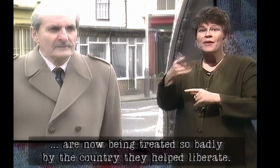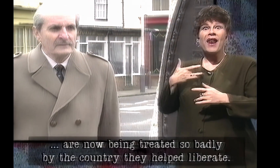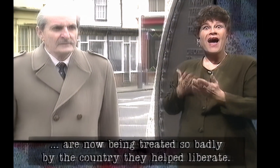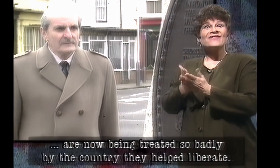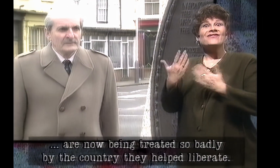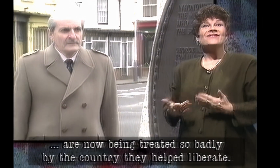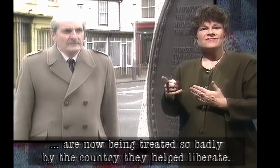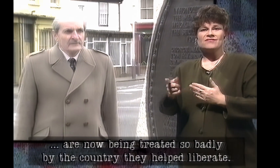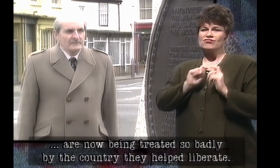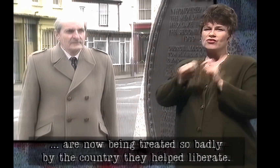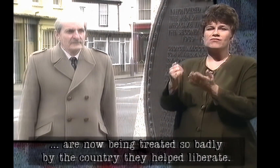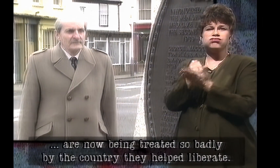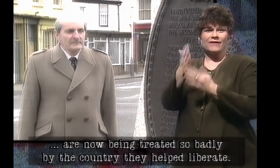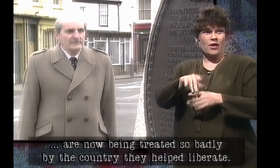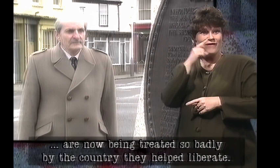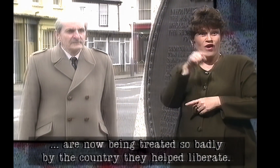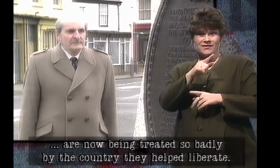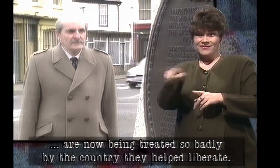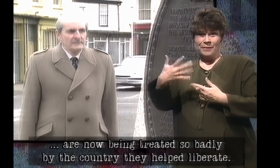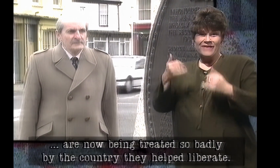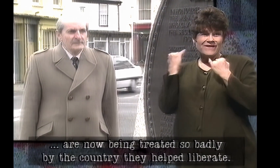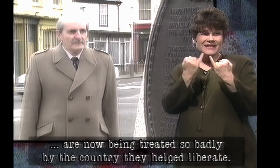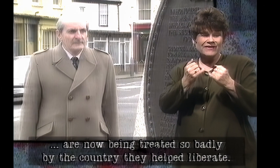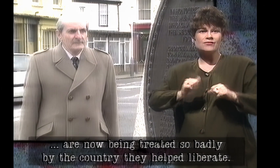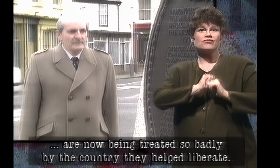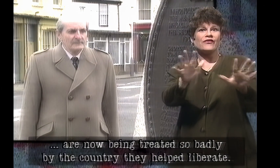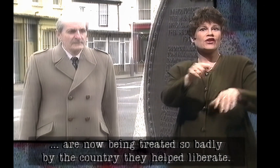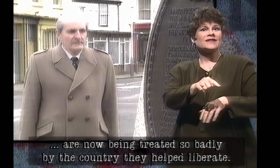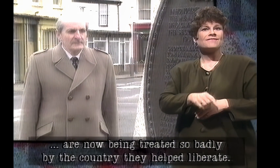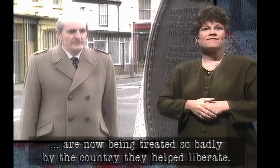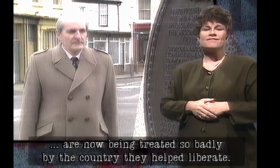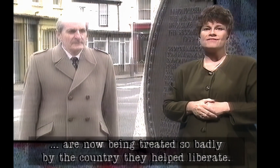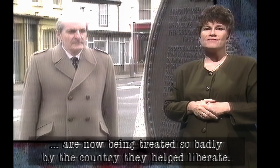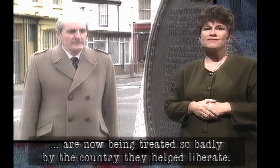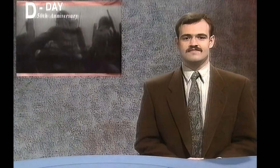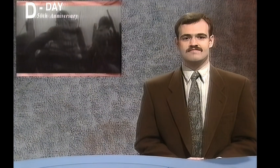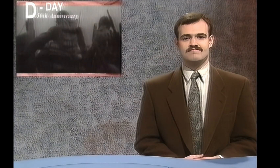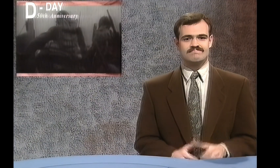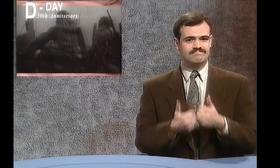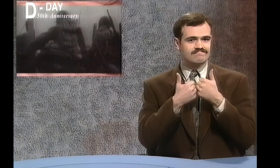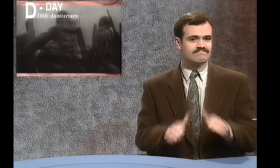survivors are now being treated so badly by the country they helped to liberate.